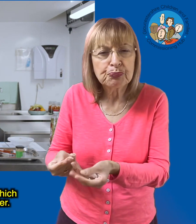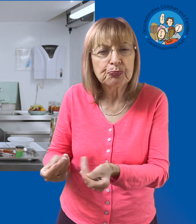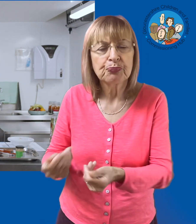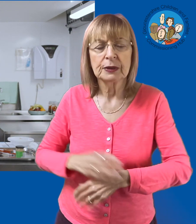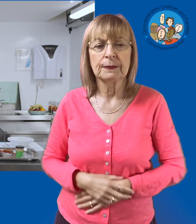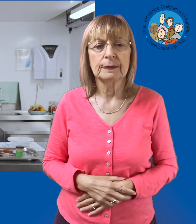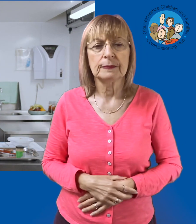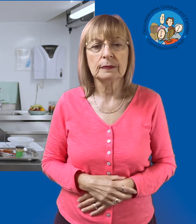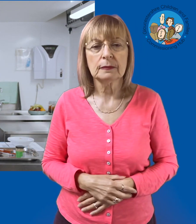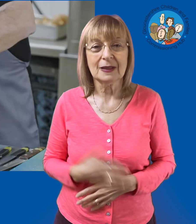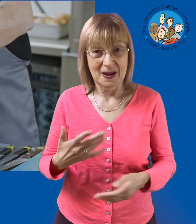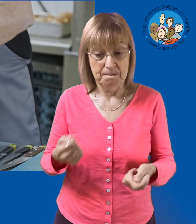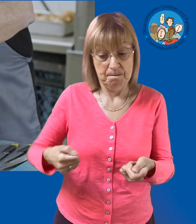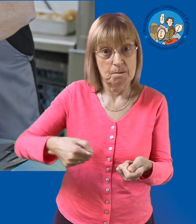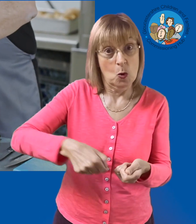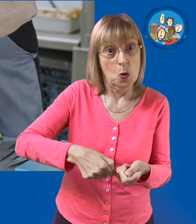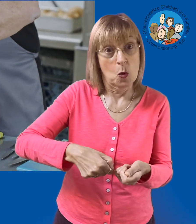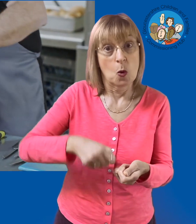water.